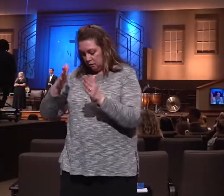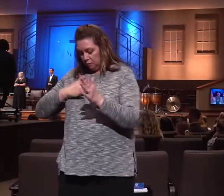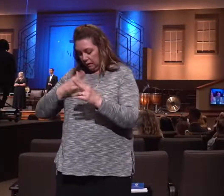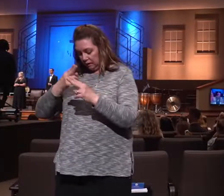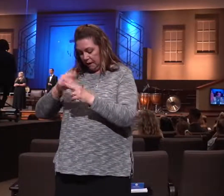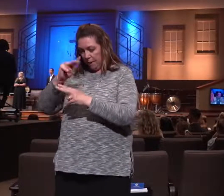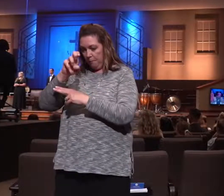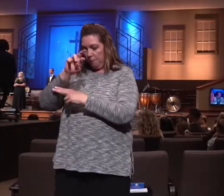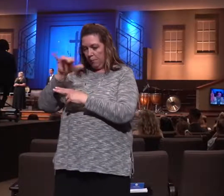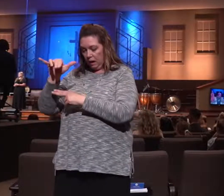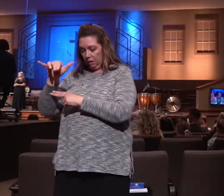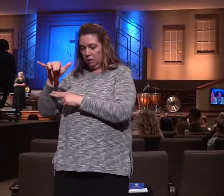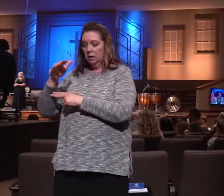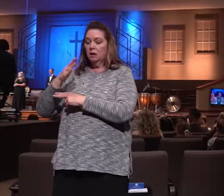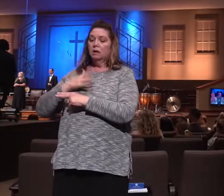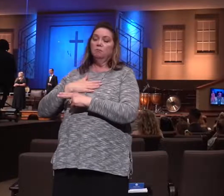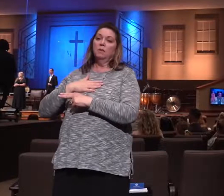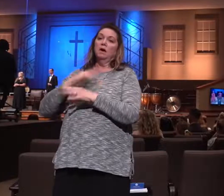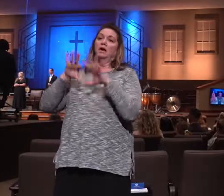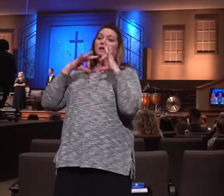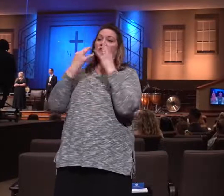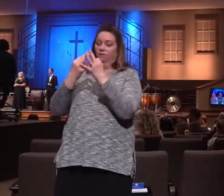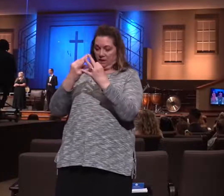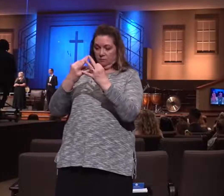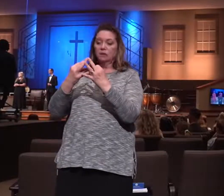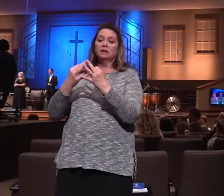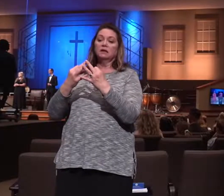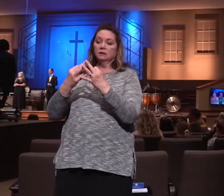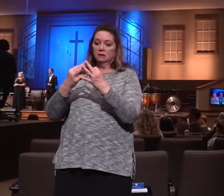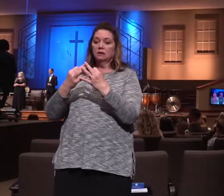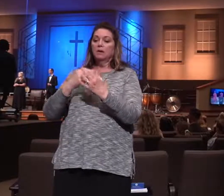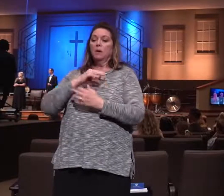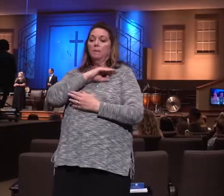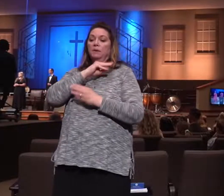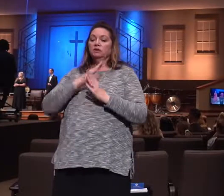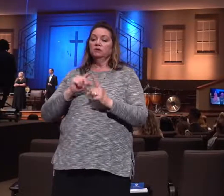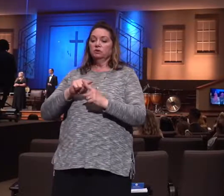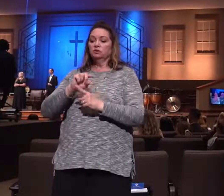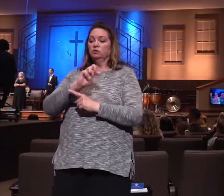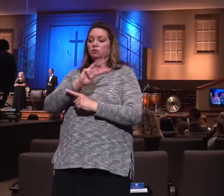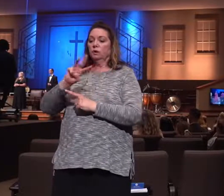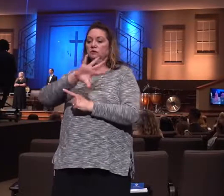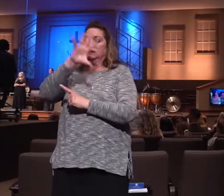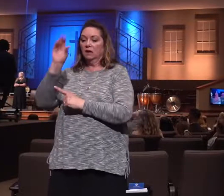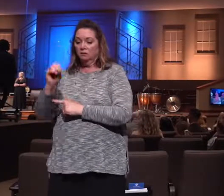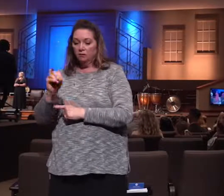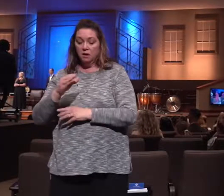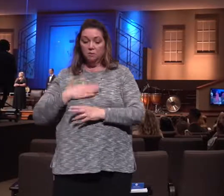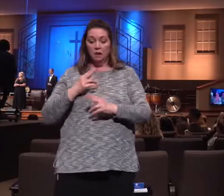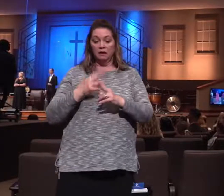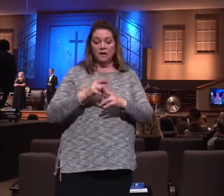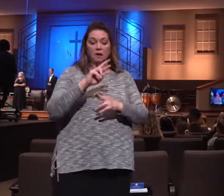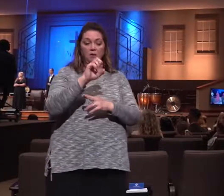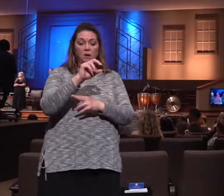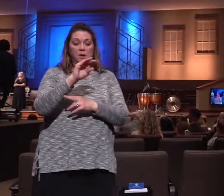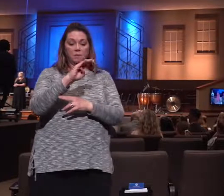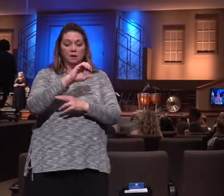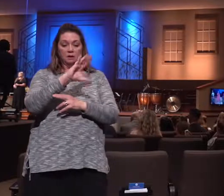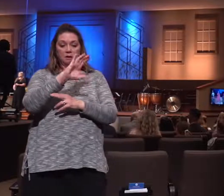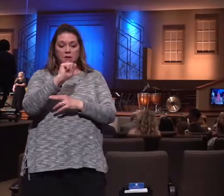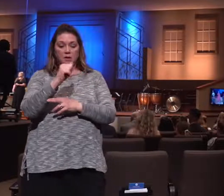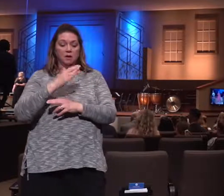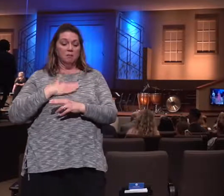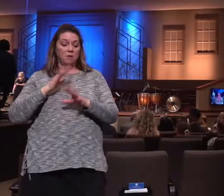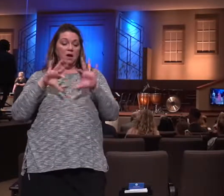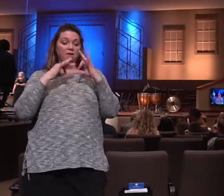Mary Elizabeth Kearney, and my family are missionaries in Ghana, West Africa, and I'm a freshman. Buenas noches, my name is Rebecca Case, my family are missionaries to Mexico